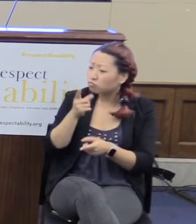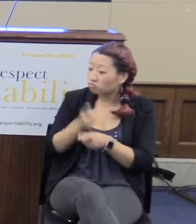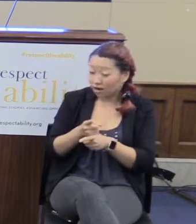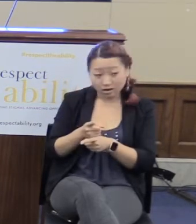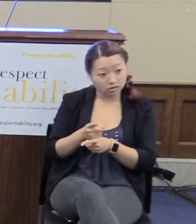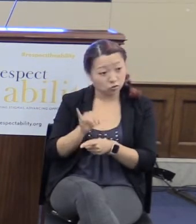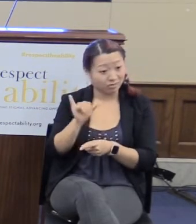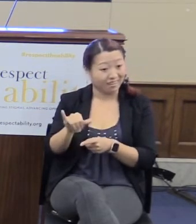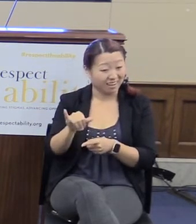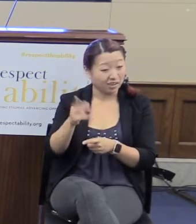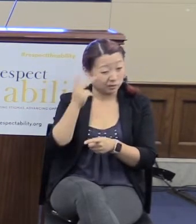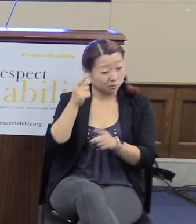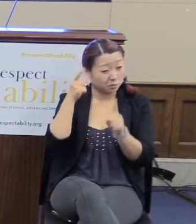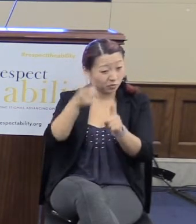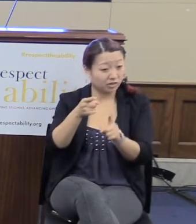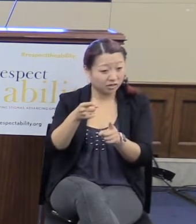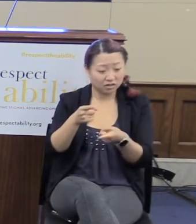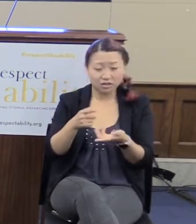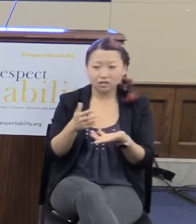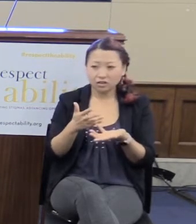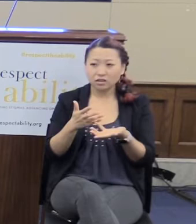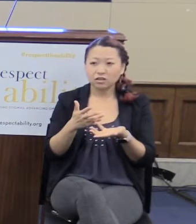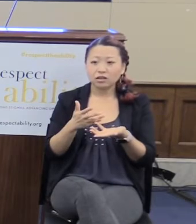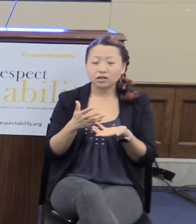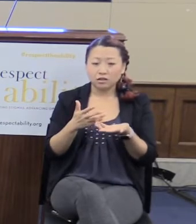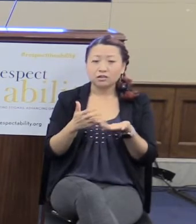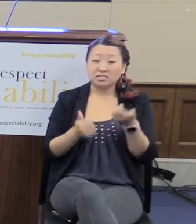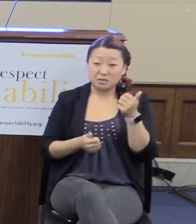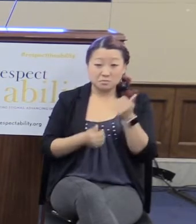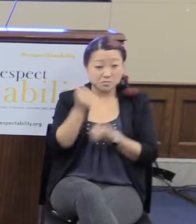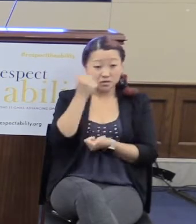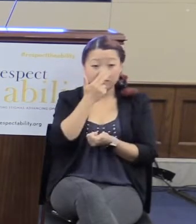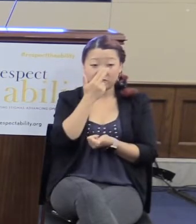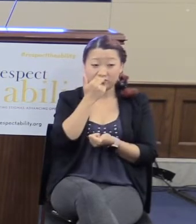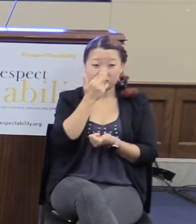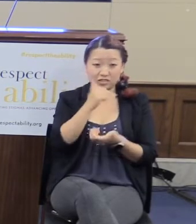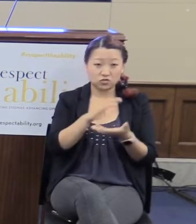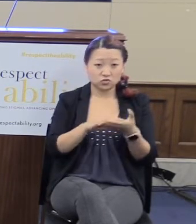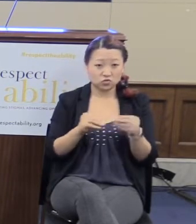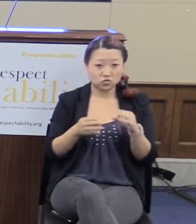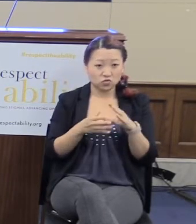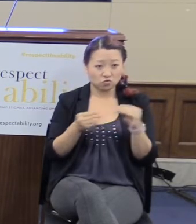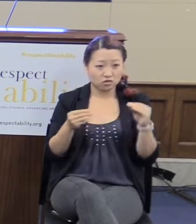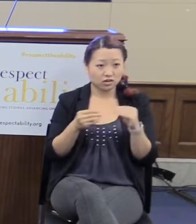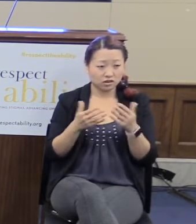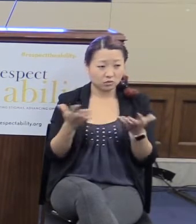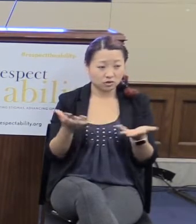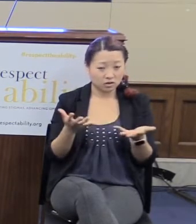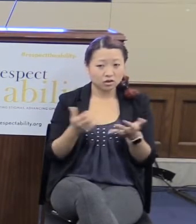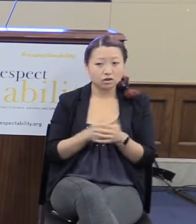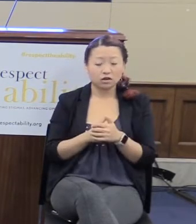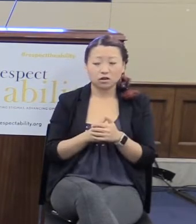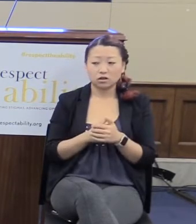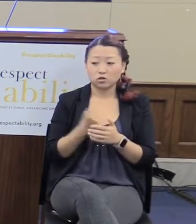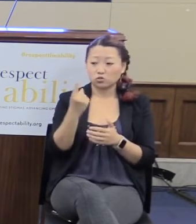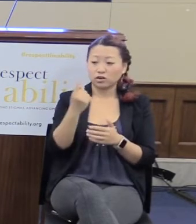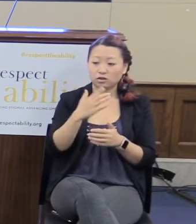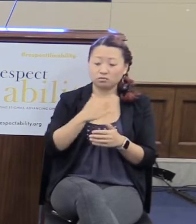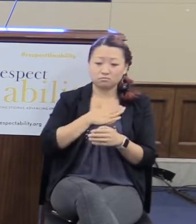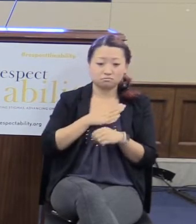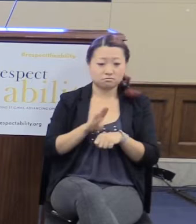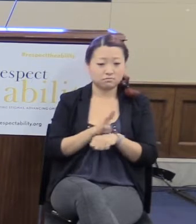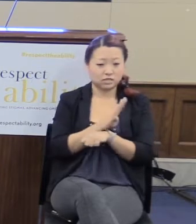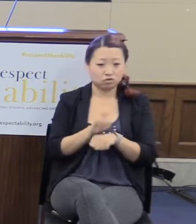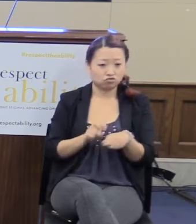coming with all this, right? And the funniest and the most funny story of this was in one of my business trips